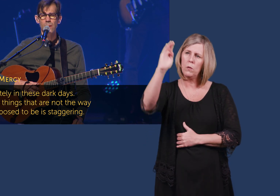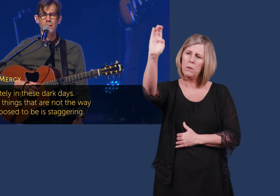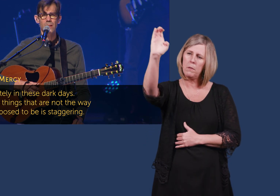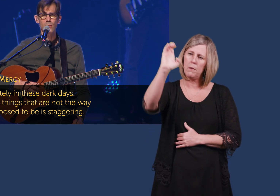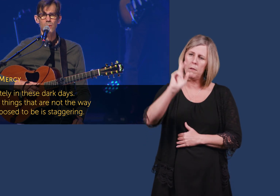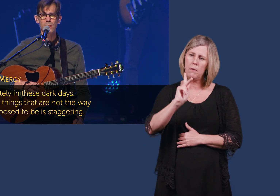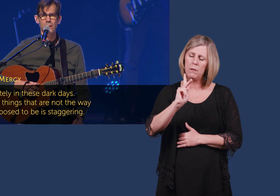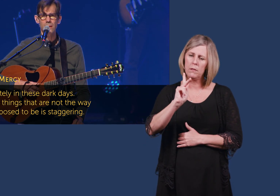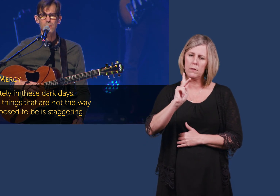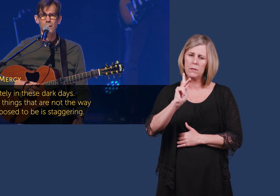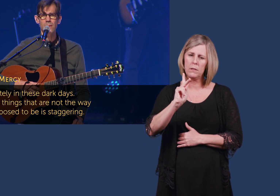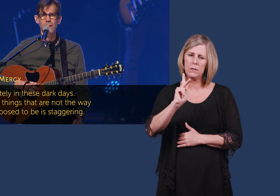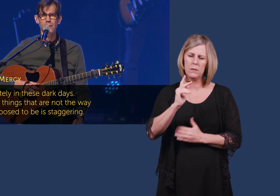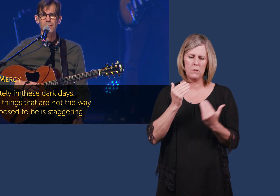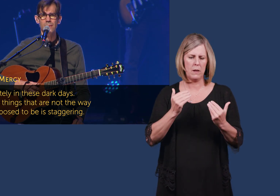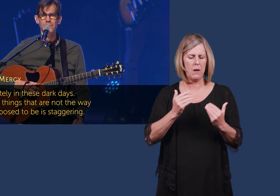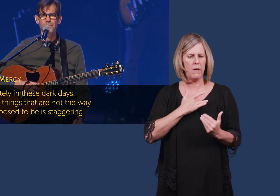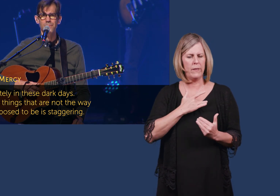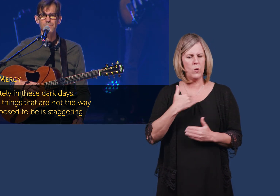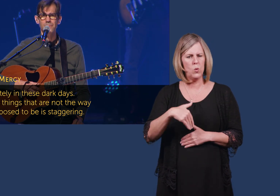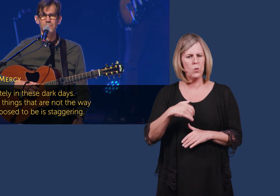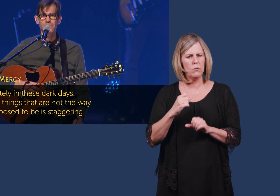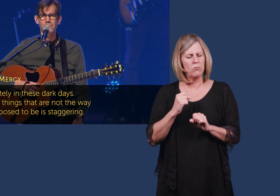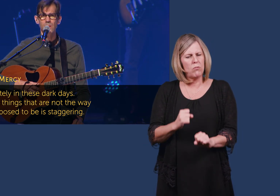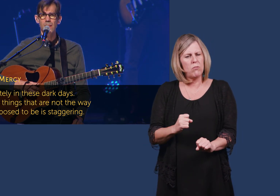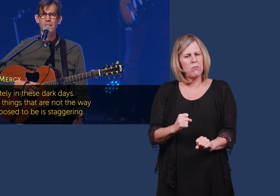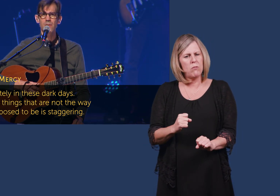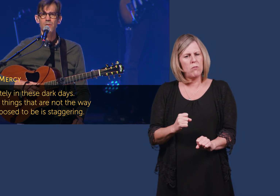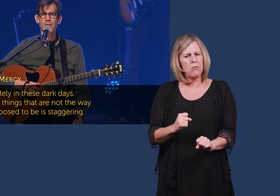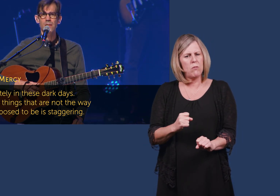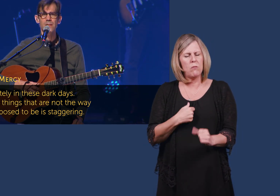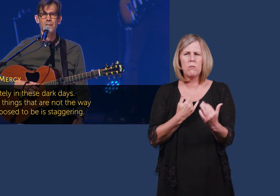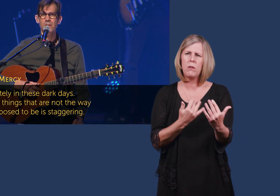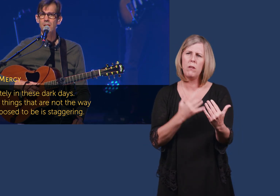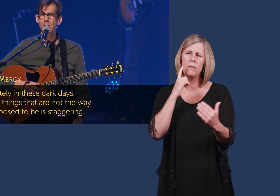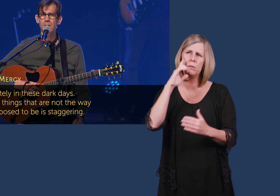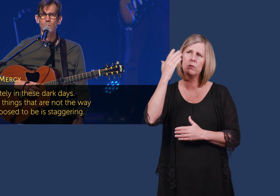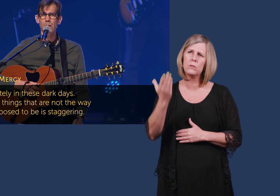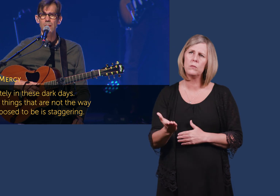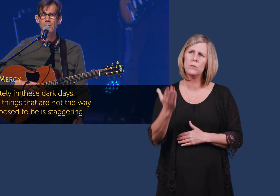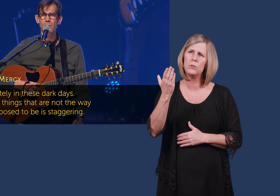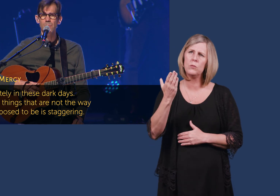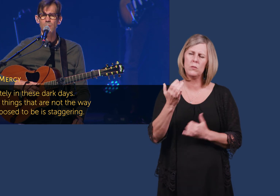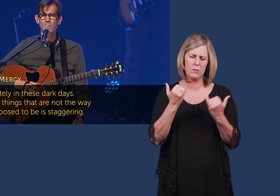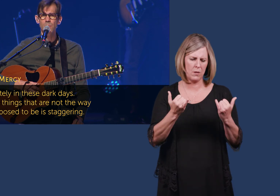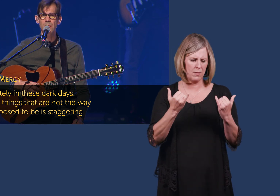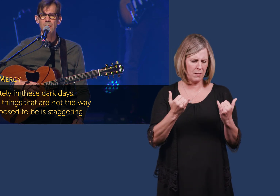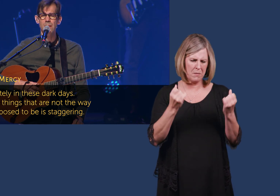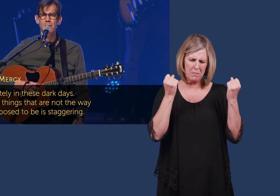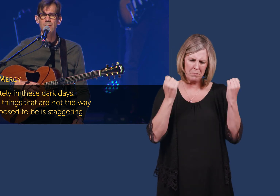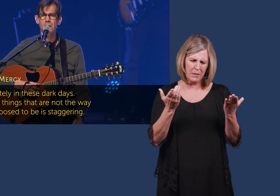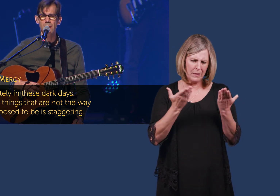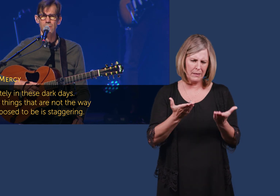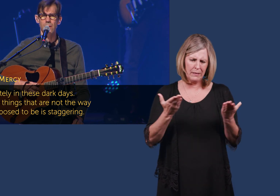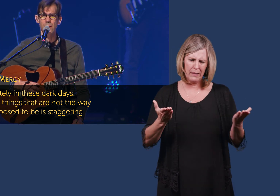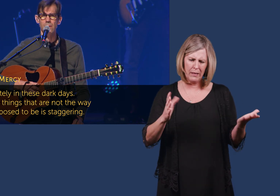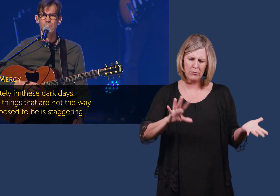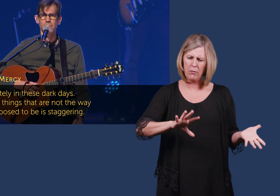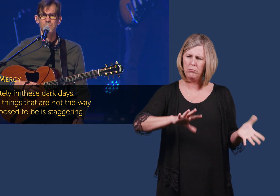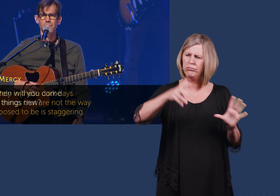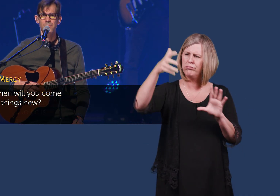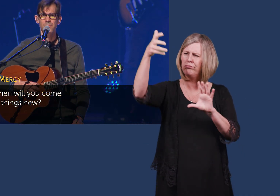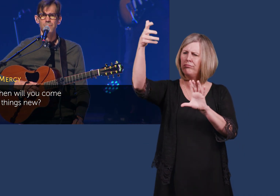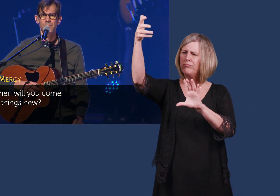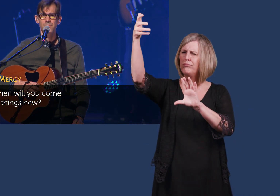We feel it acutely in these dark days. The list of things that are not the way they're supposed to be is staggering.